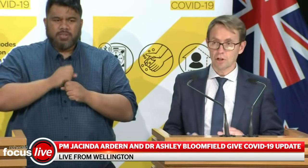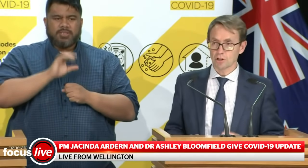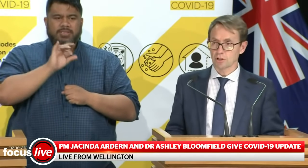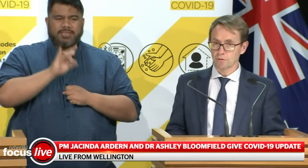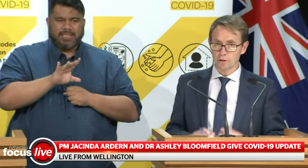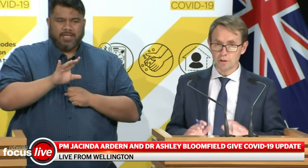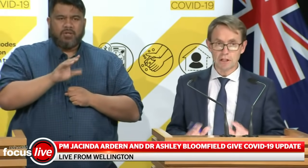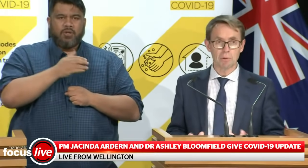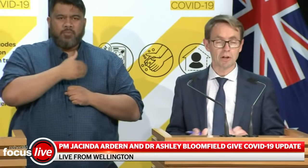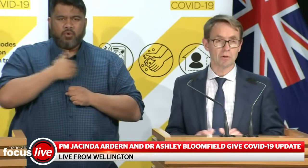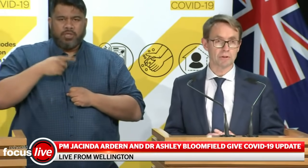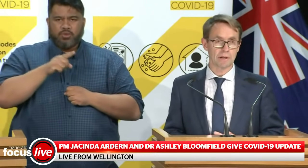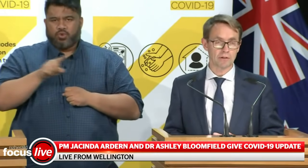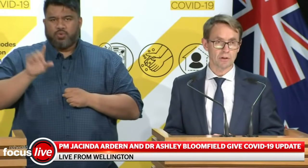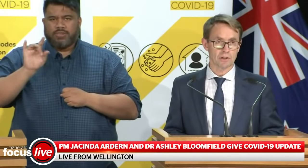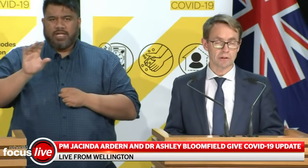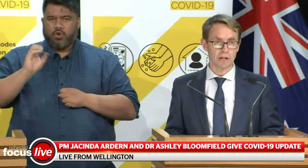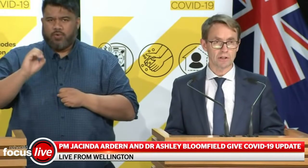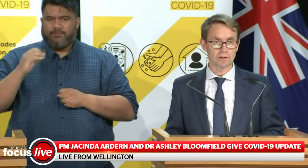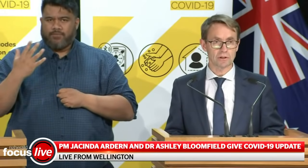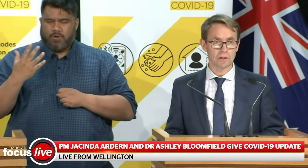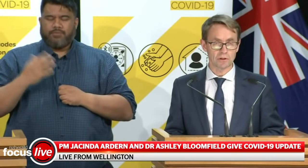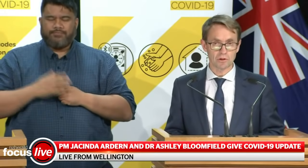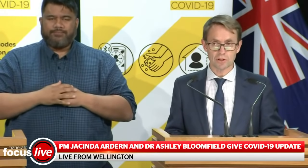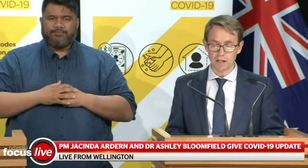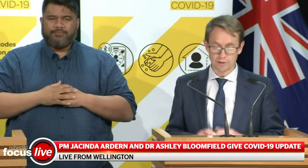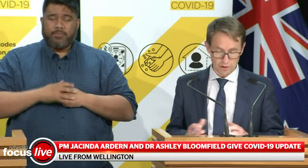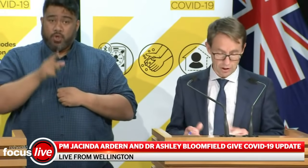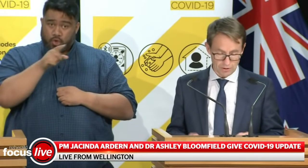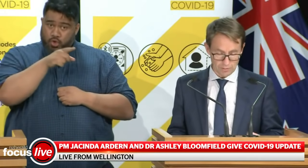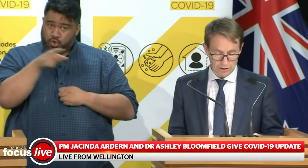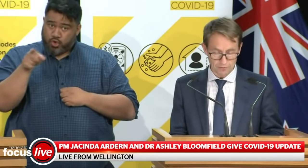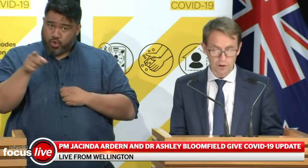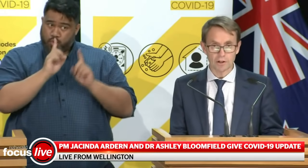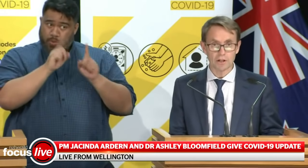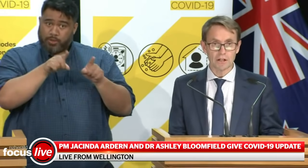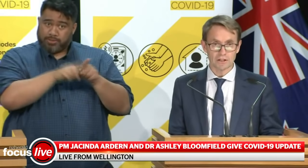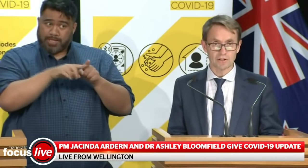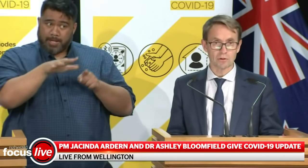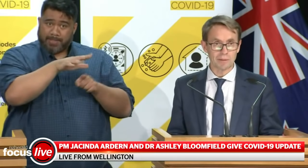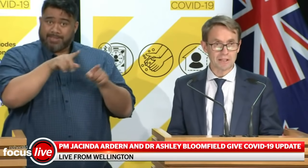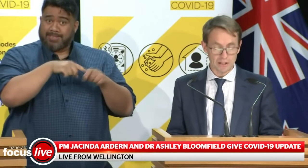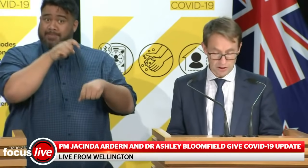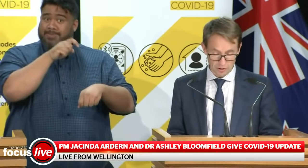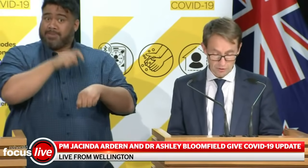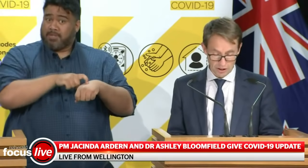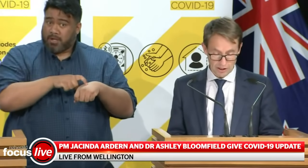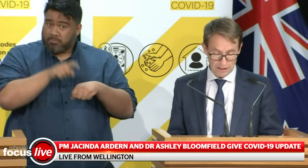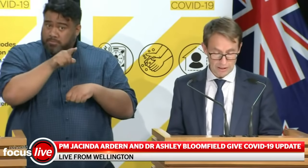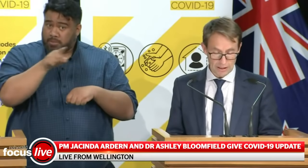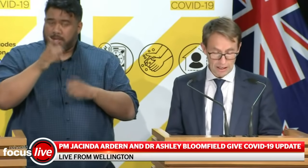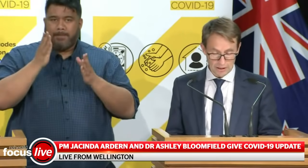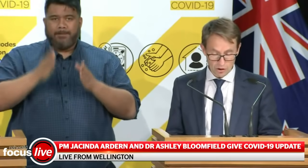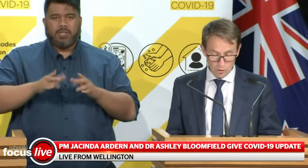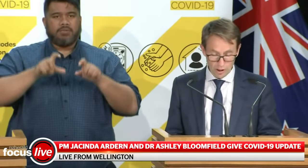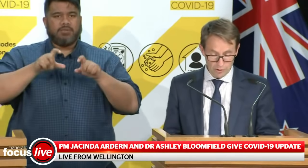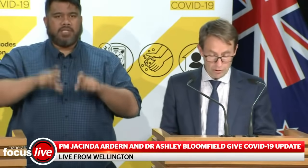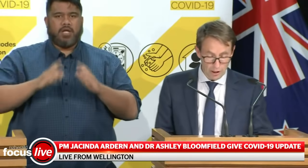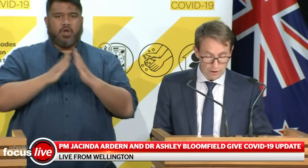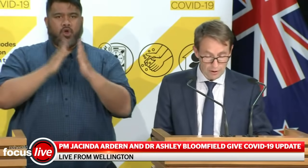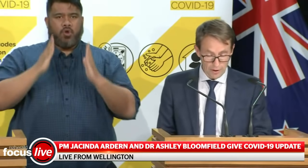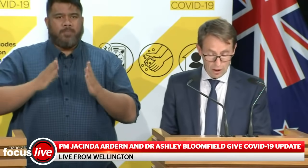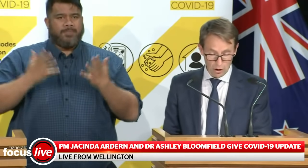The instructions for anyone who has been at those locations of interest at the time specified is to immediately self-isolate and